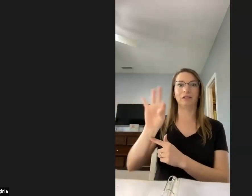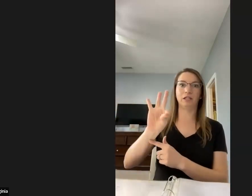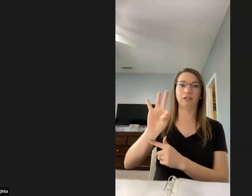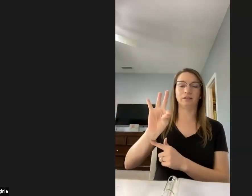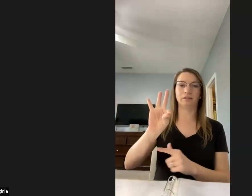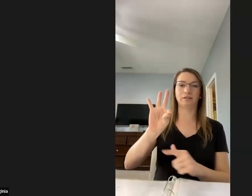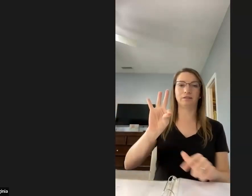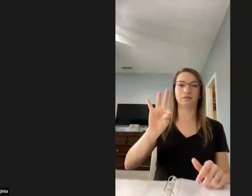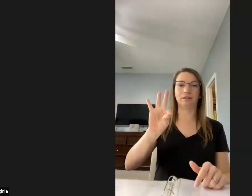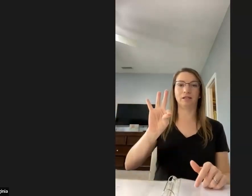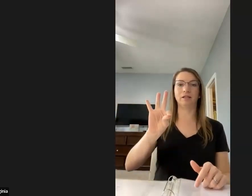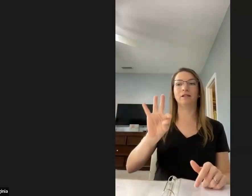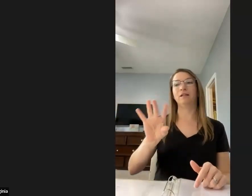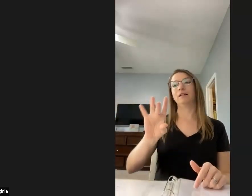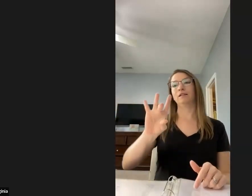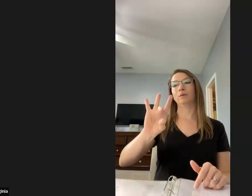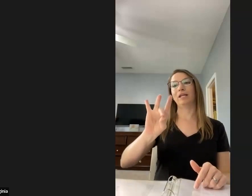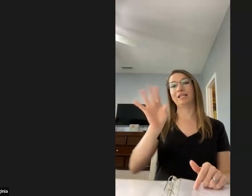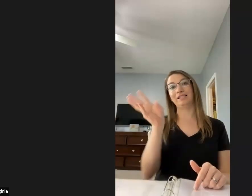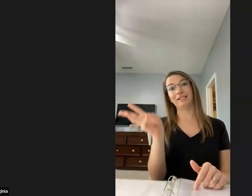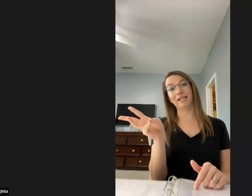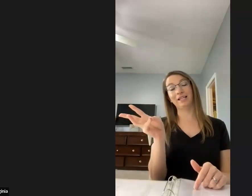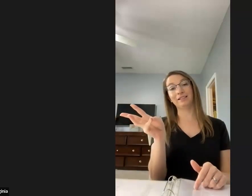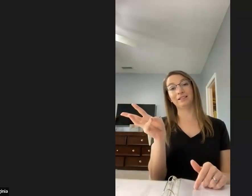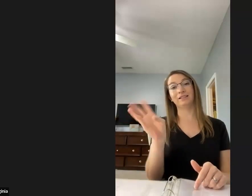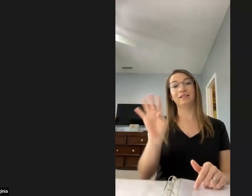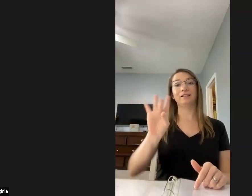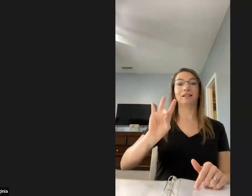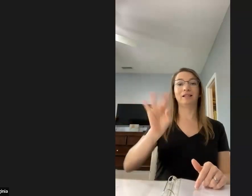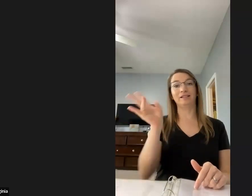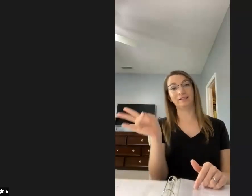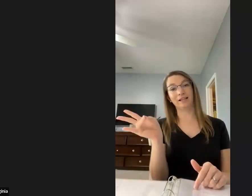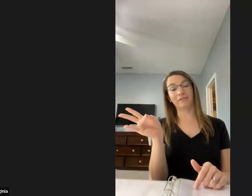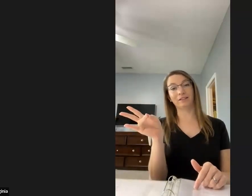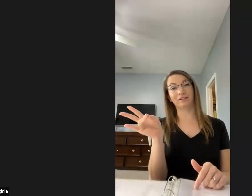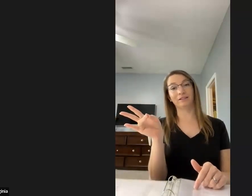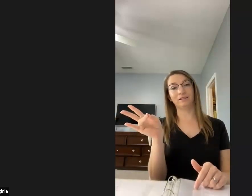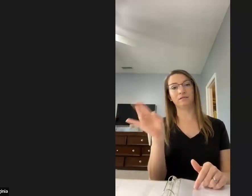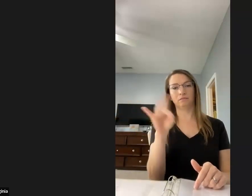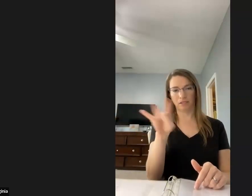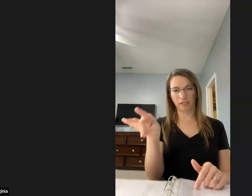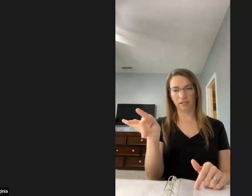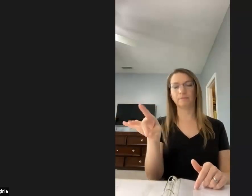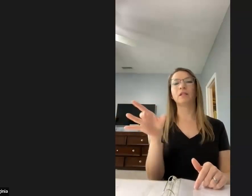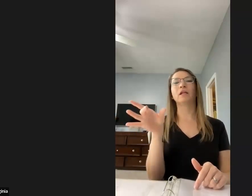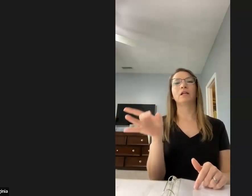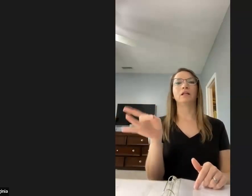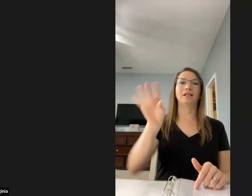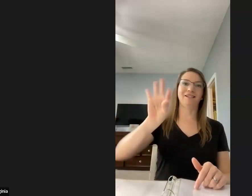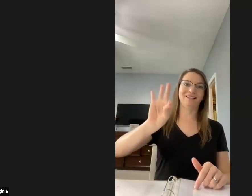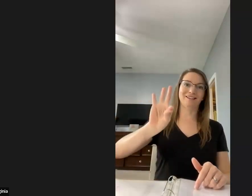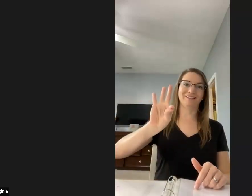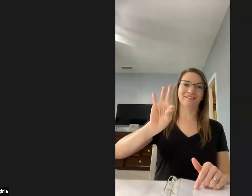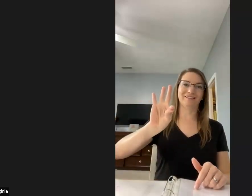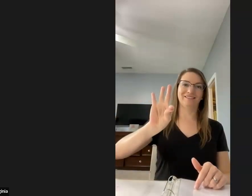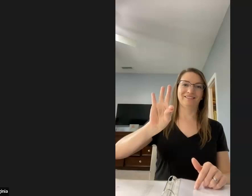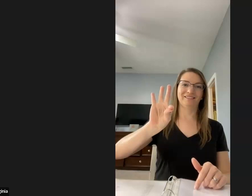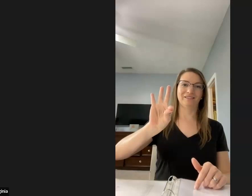79. Okay. So 86, 87, 88, and 89.